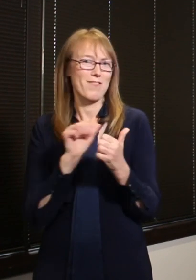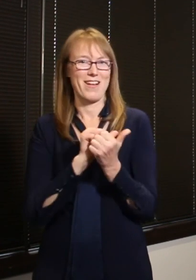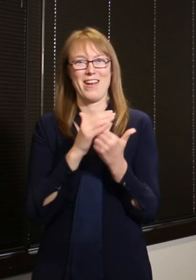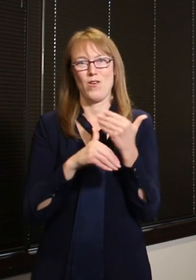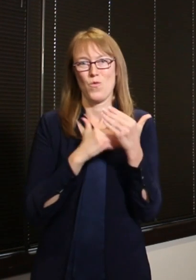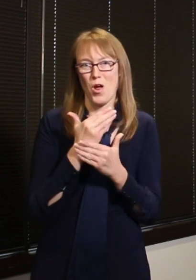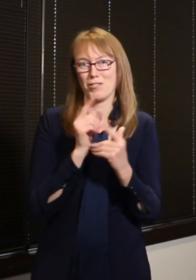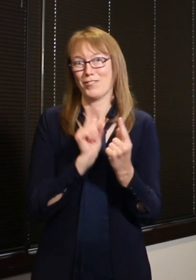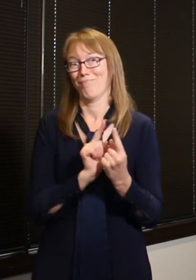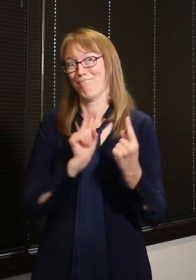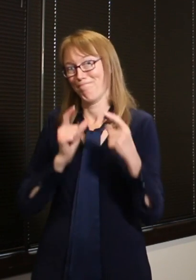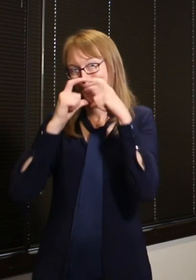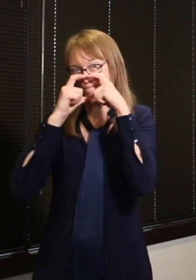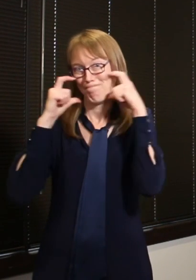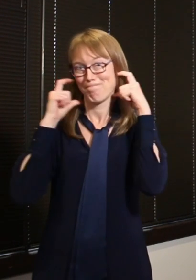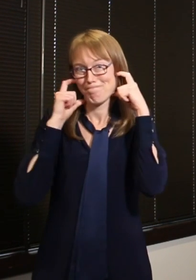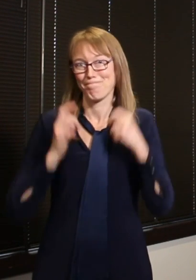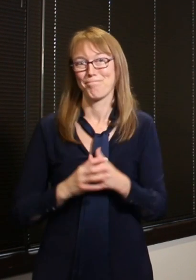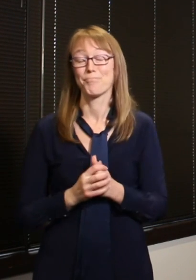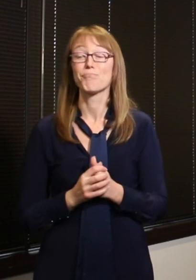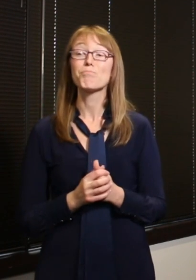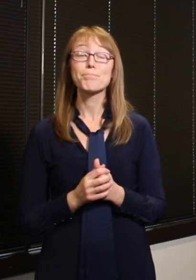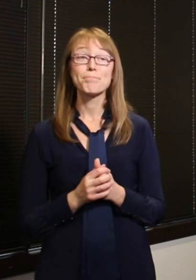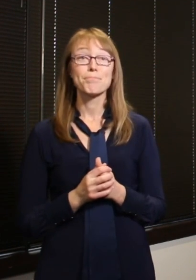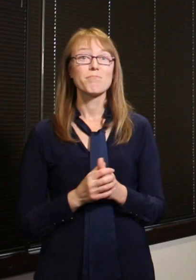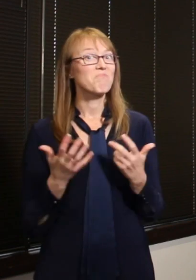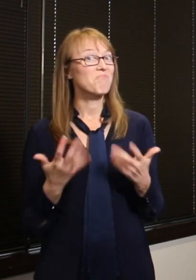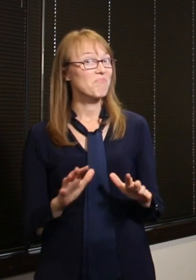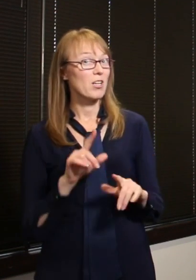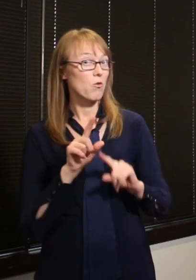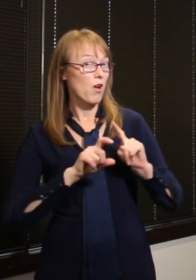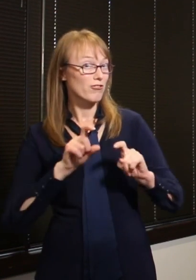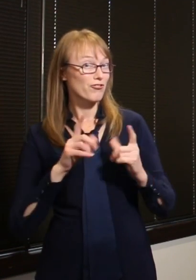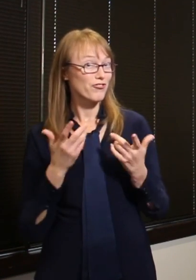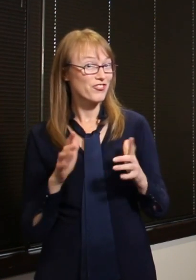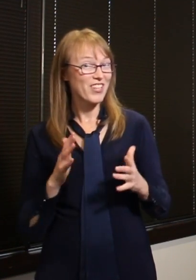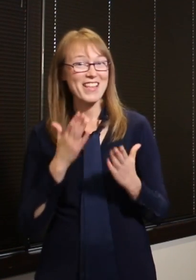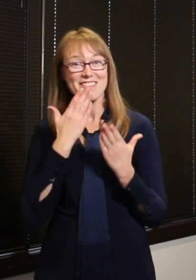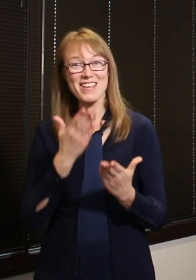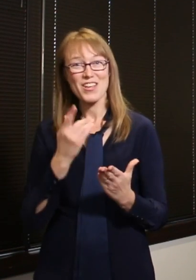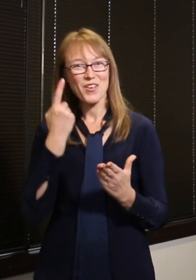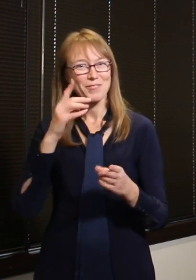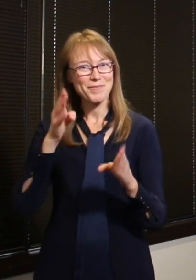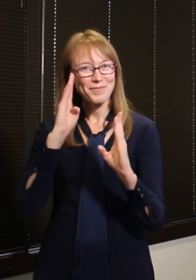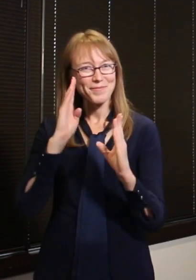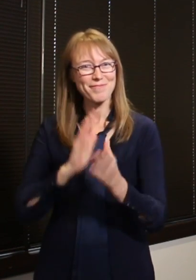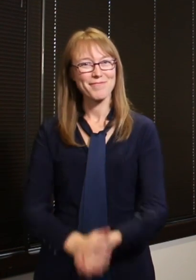the list of questions we've received from members of the media today prior to our briefing. Thank you for tuning in.